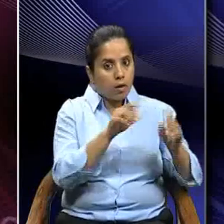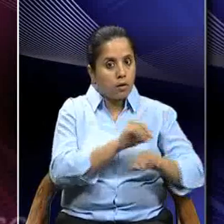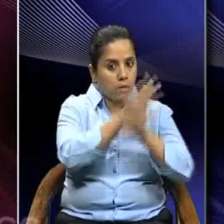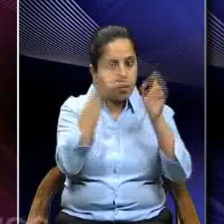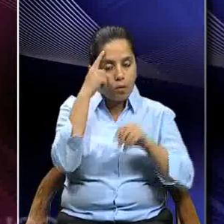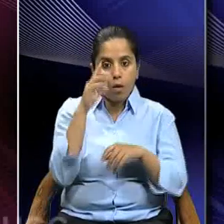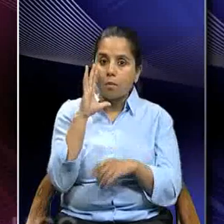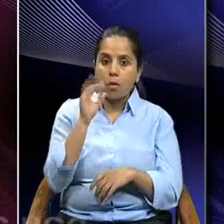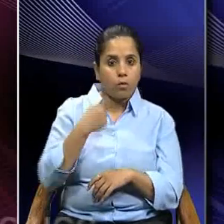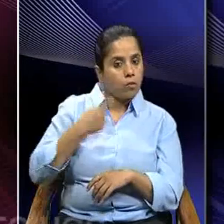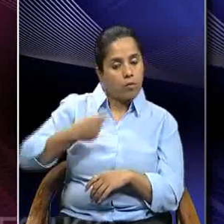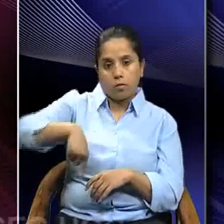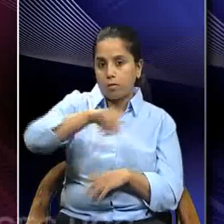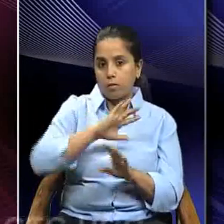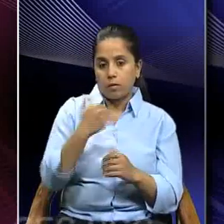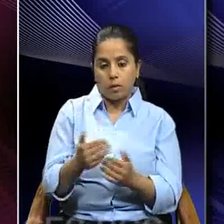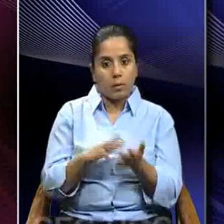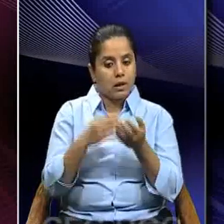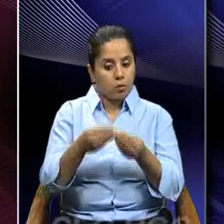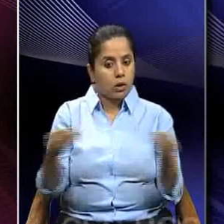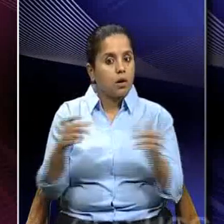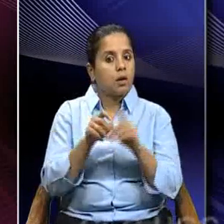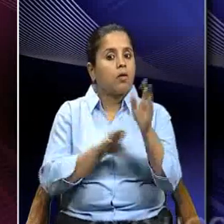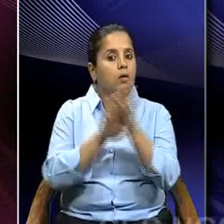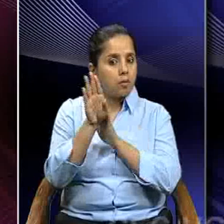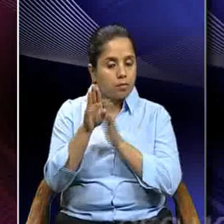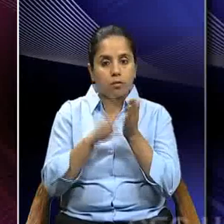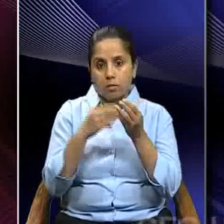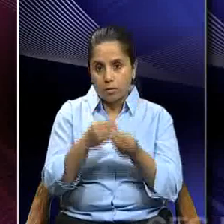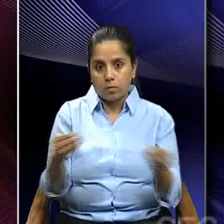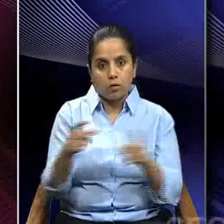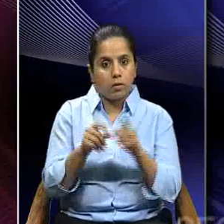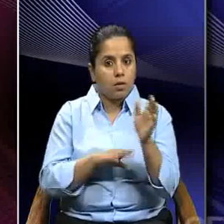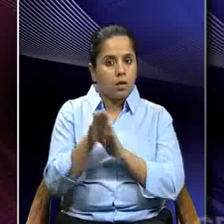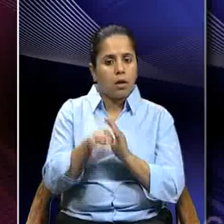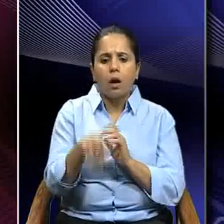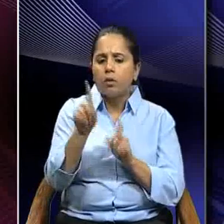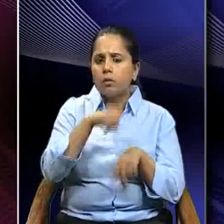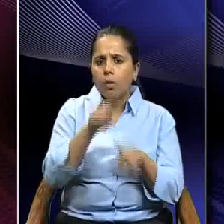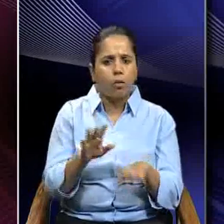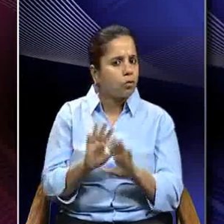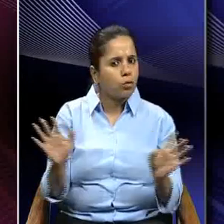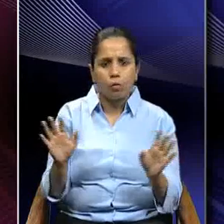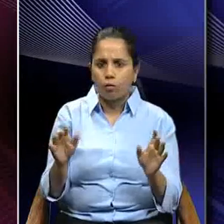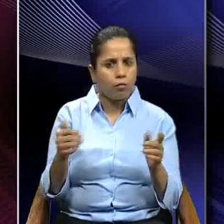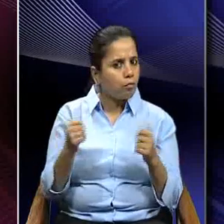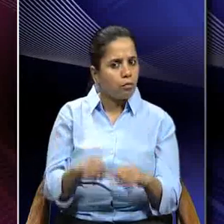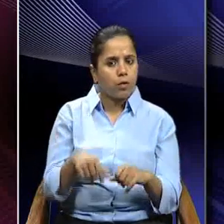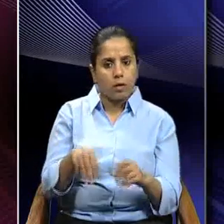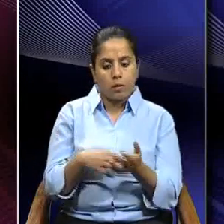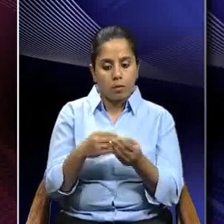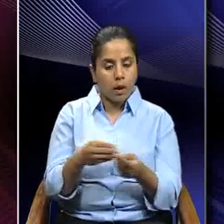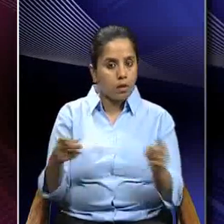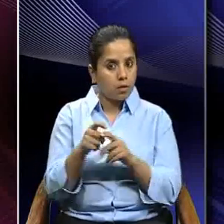us to ensure the material development. Material development cannot be denied, because unless you are materially